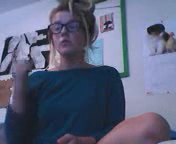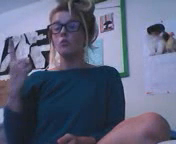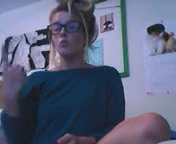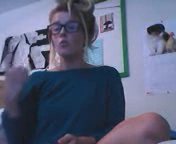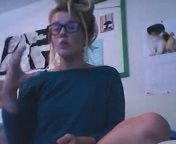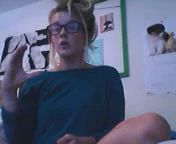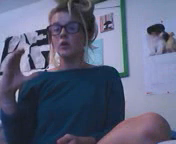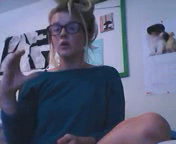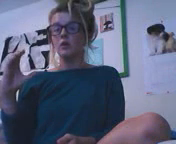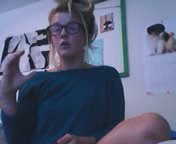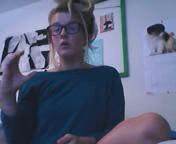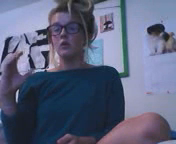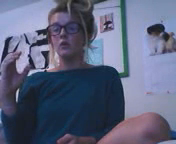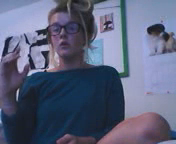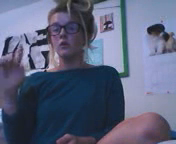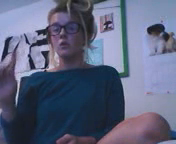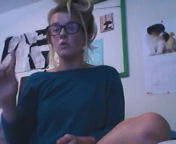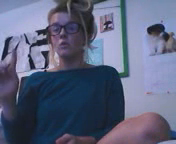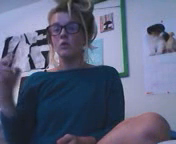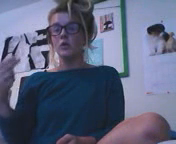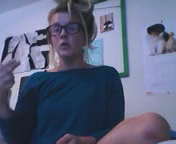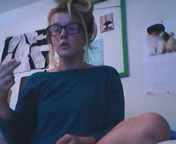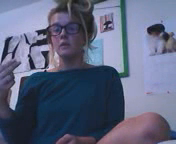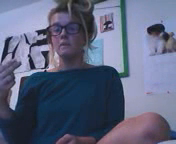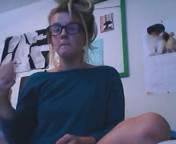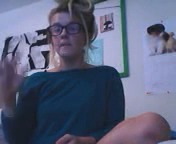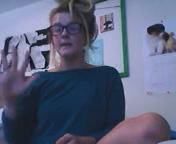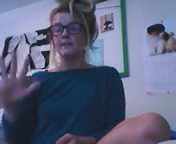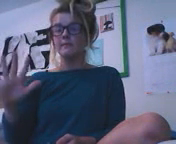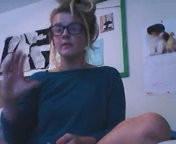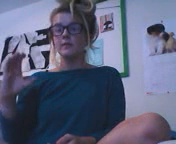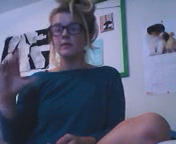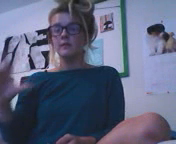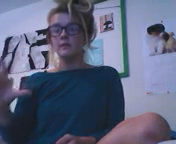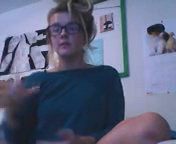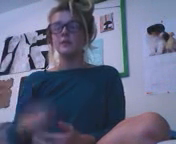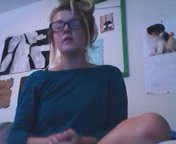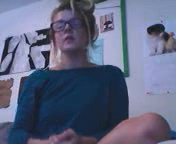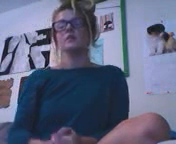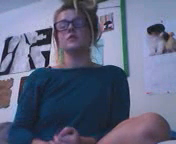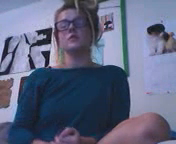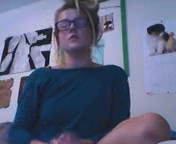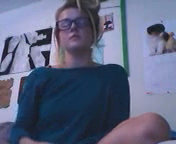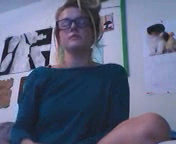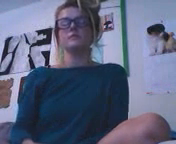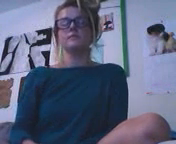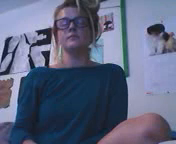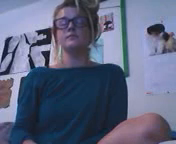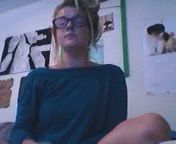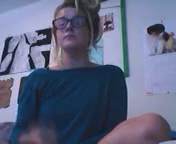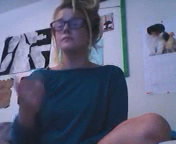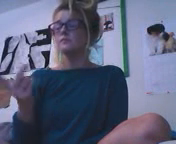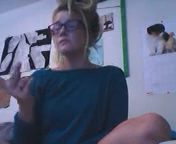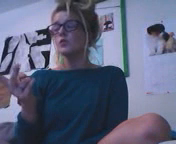Now looking at this equation, because we have 1 carbon atom on the reactant side and 1 carbon atom on the product side, carbon is already